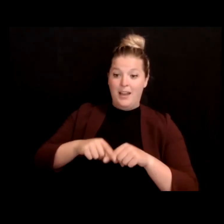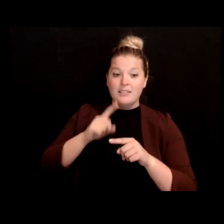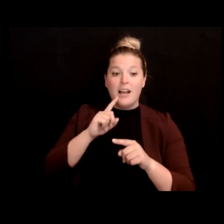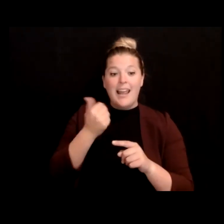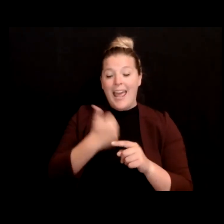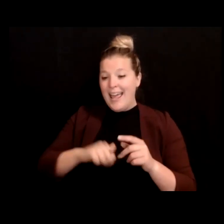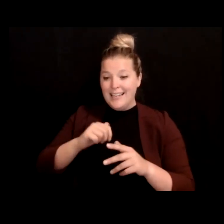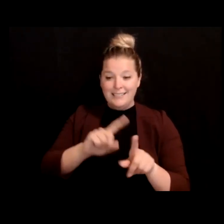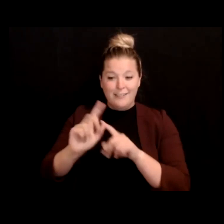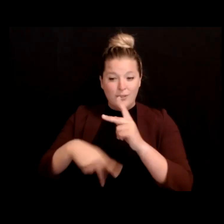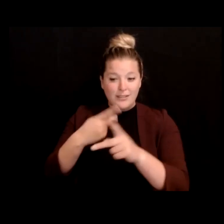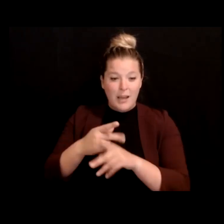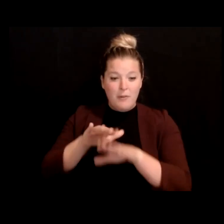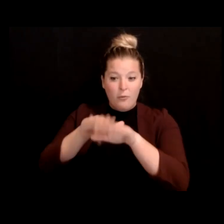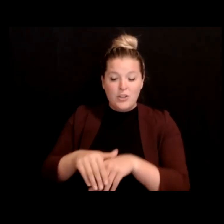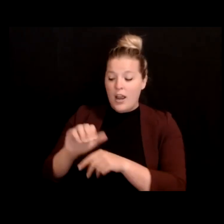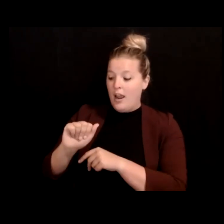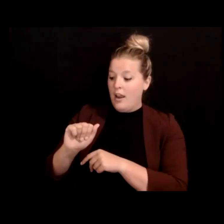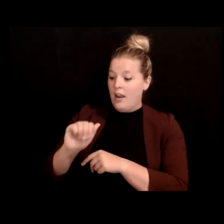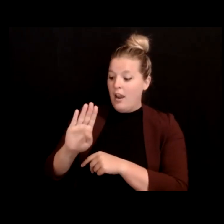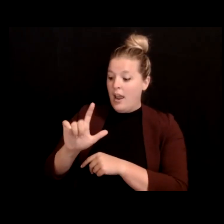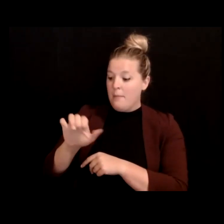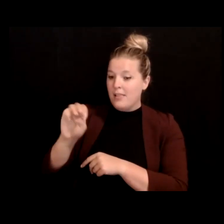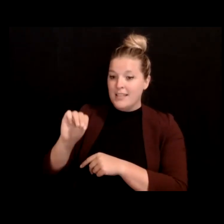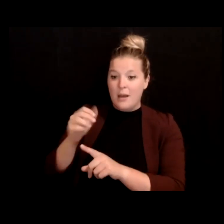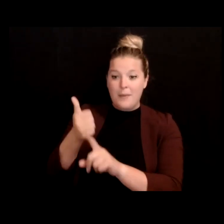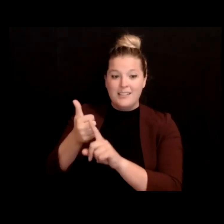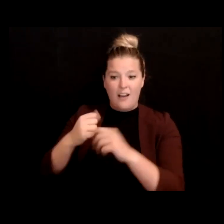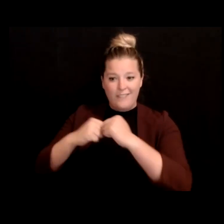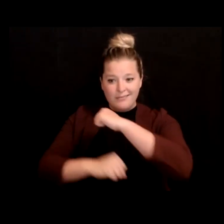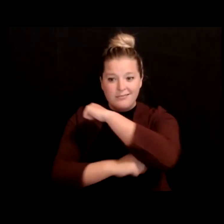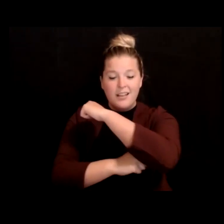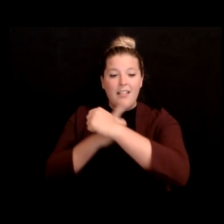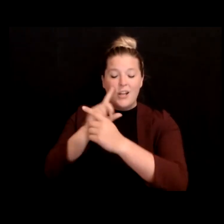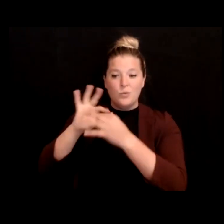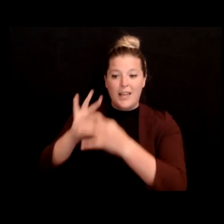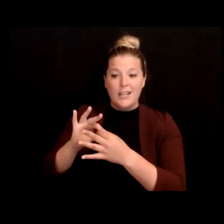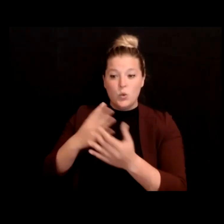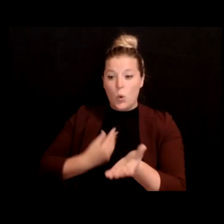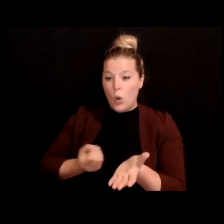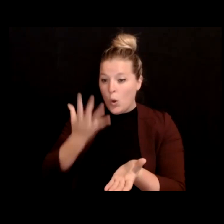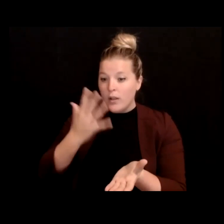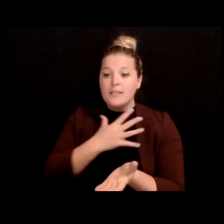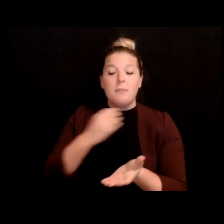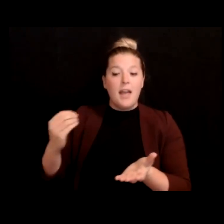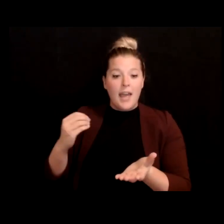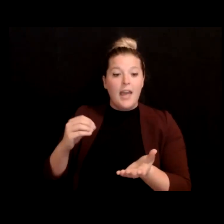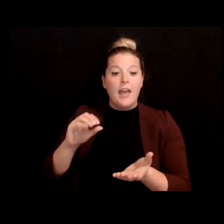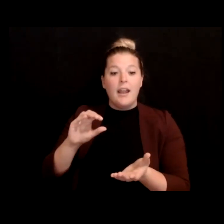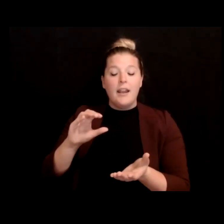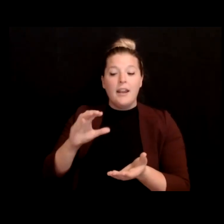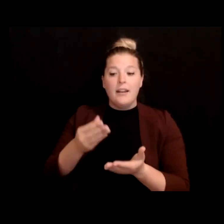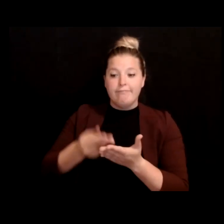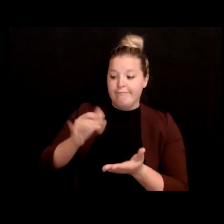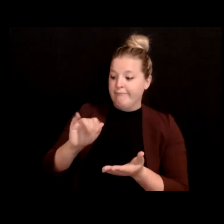which we contend. Ableism is the bedrock that undergirds settler colonialism and imperialism. It is the foundation